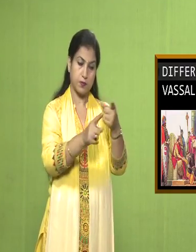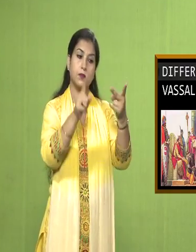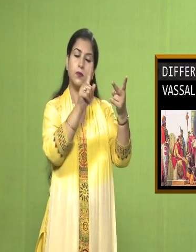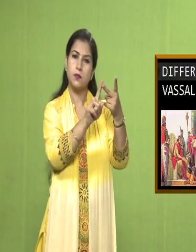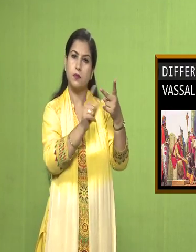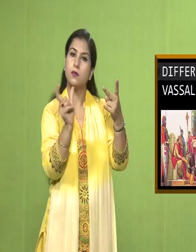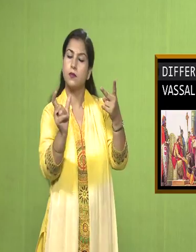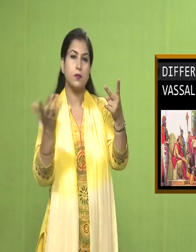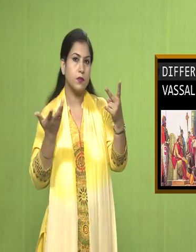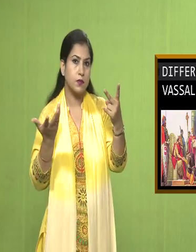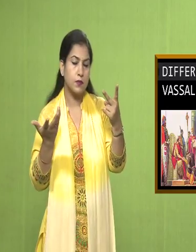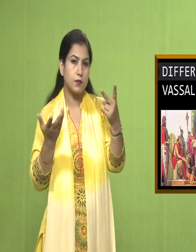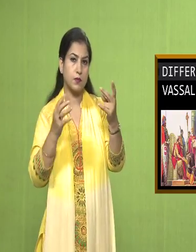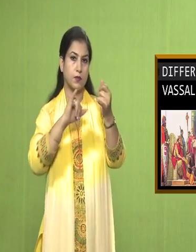and the second is serf.